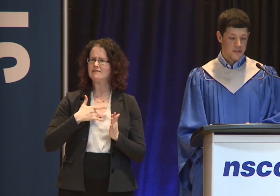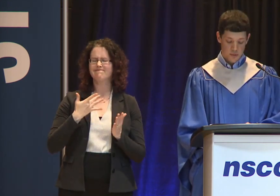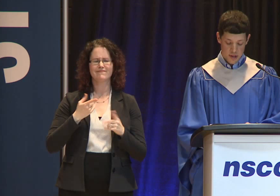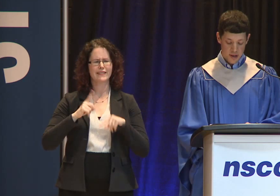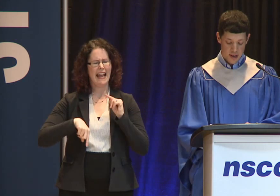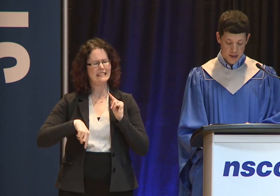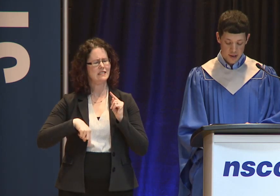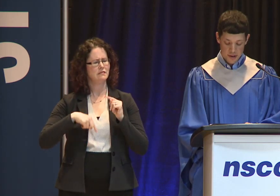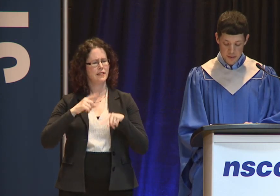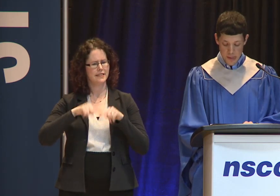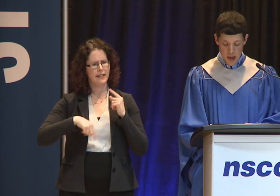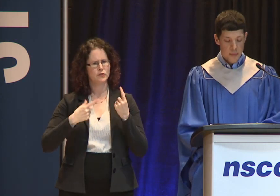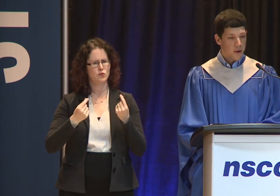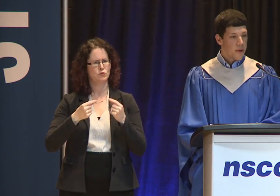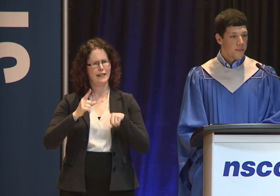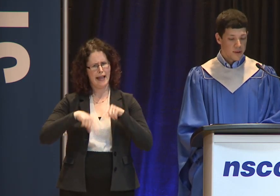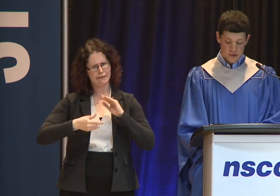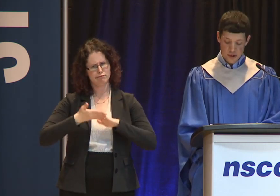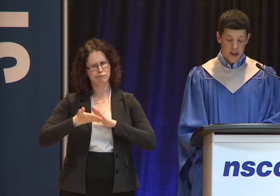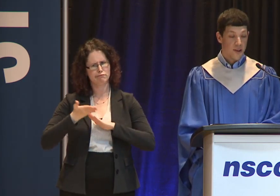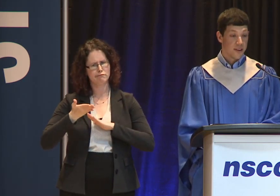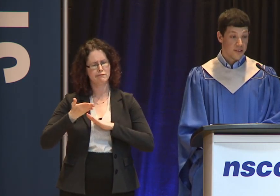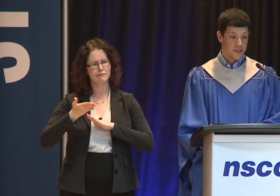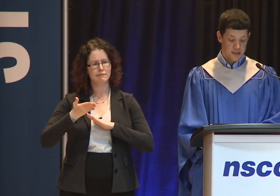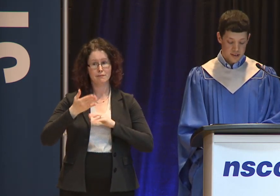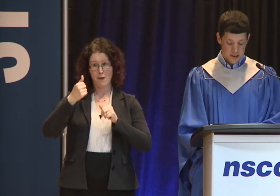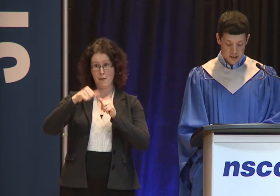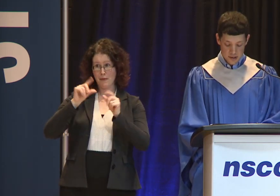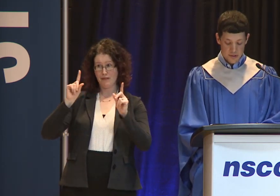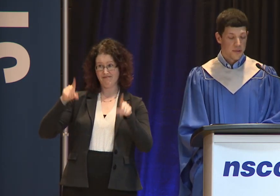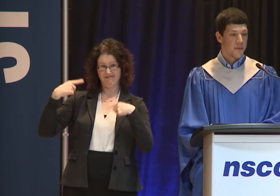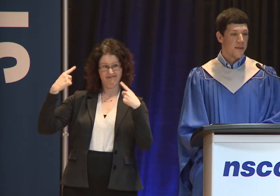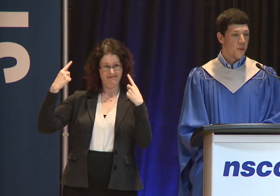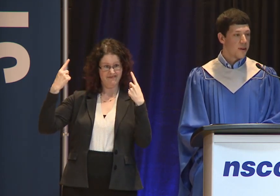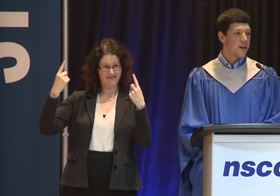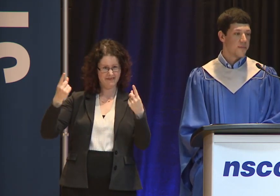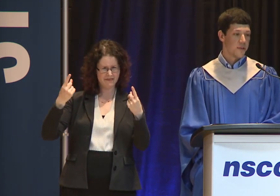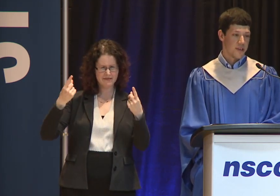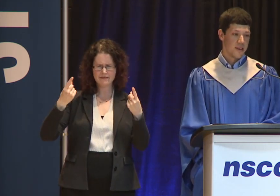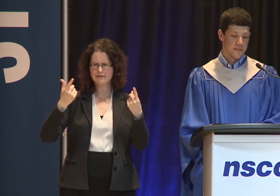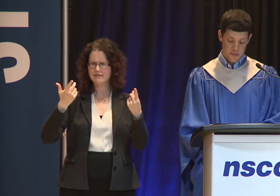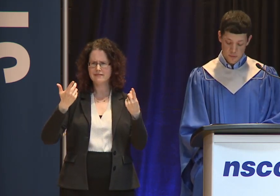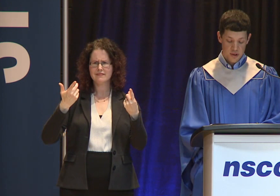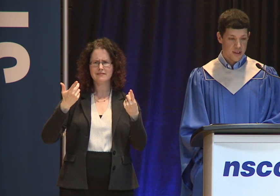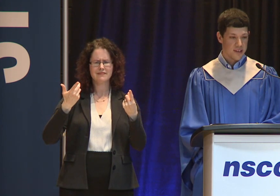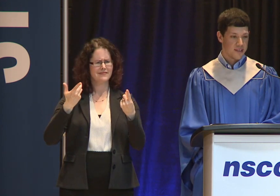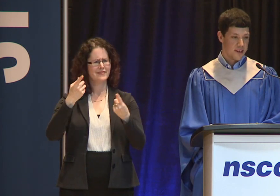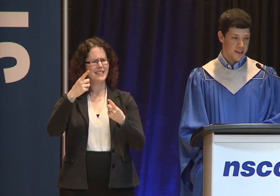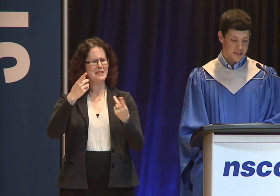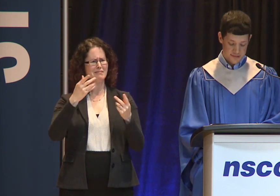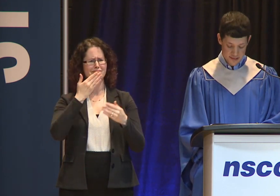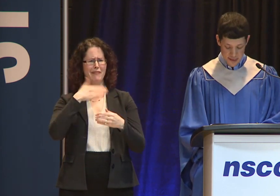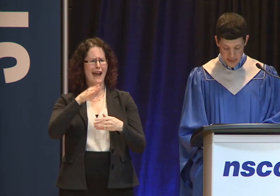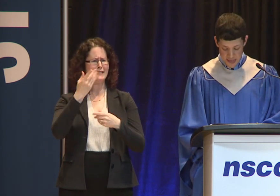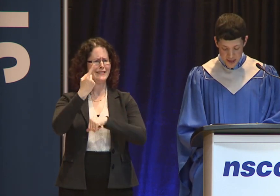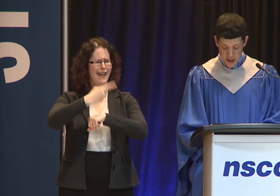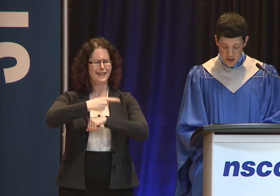managing the situation at hand. But remember, your track record is good. You've survived 100% of your worst days to